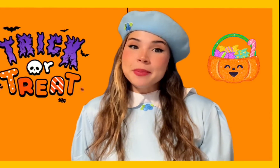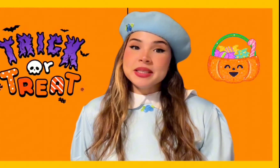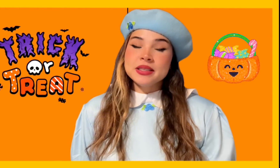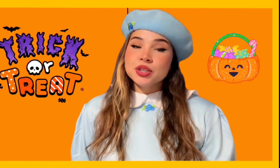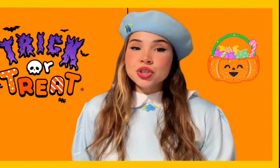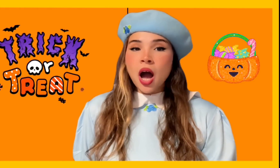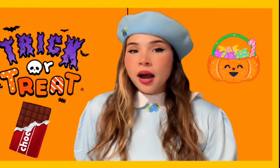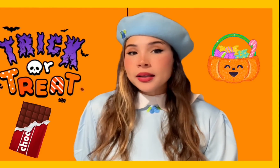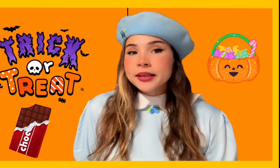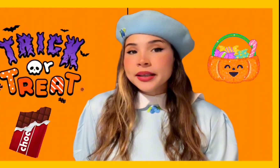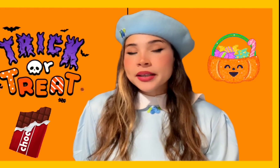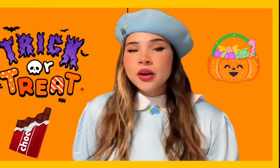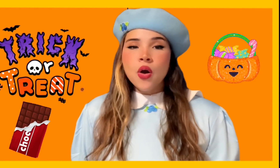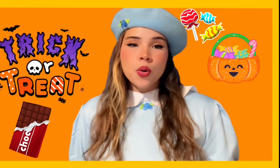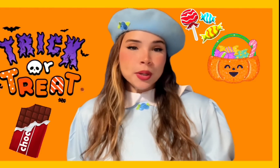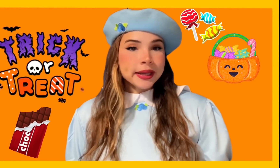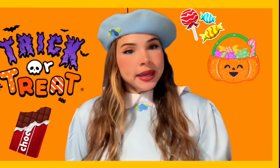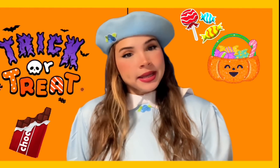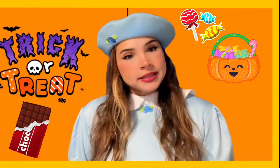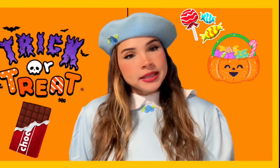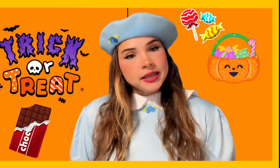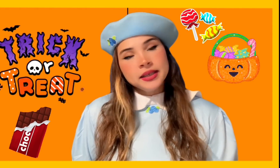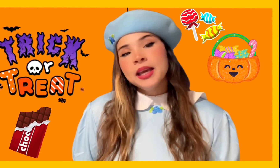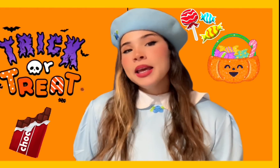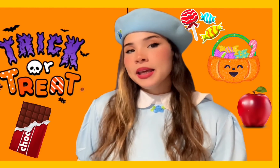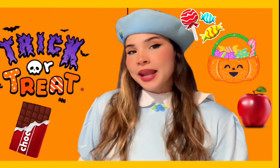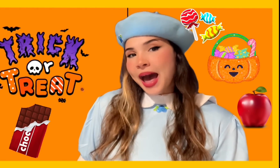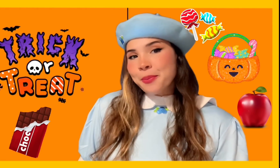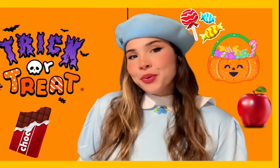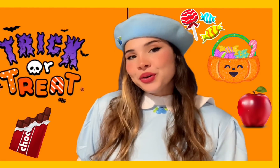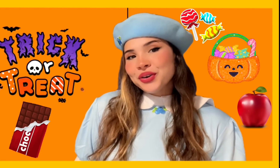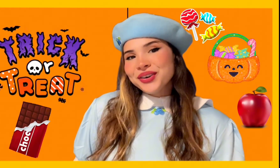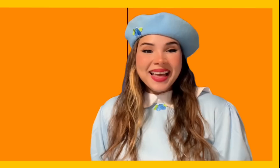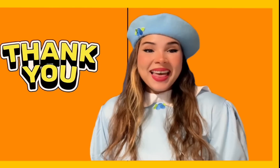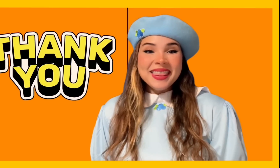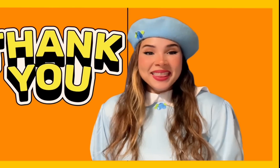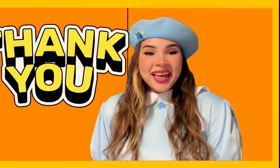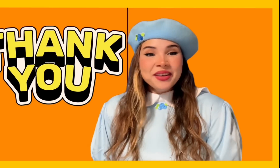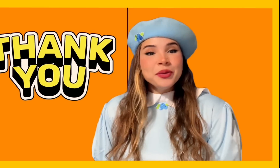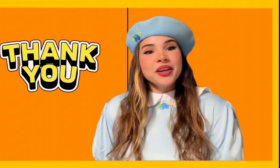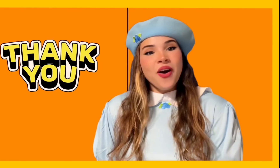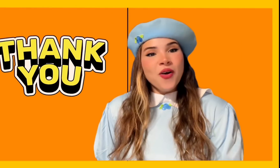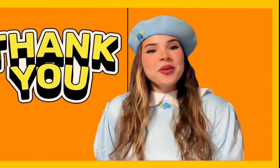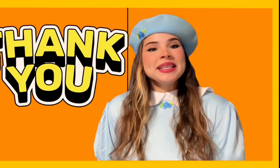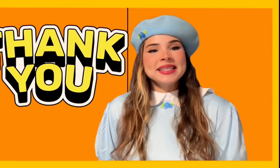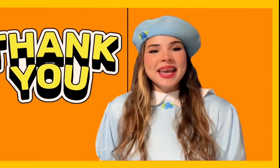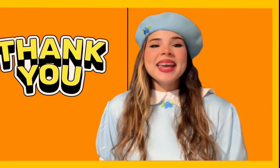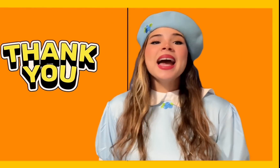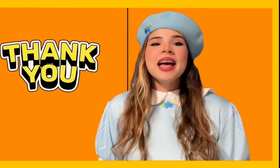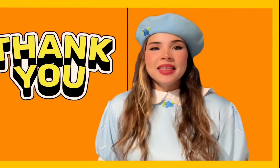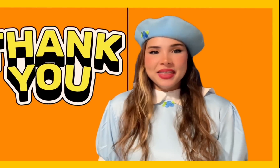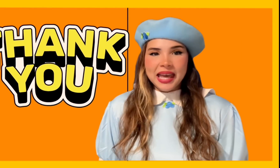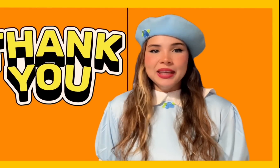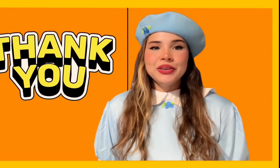it's chocolate or candy, an apple. Then we always say, thank